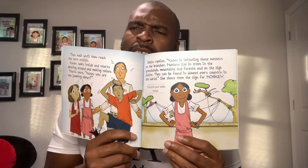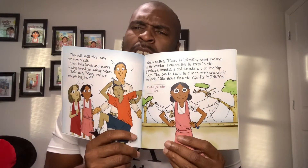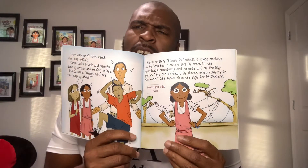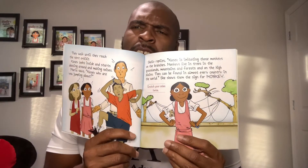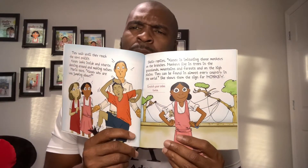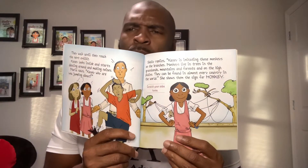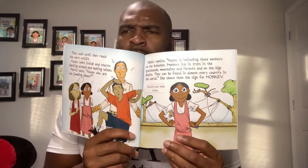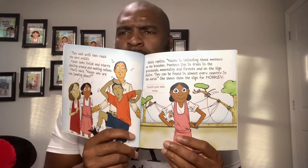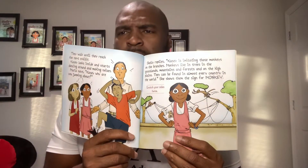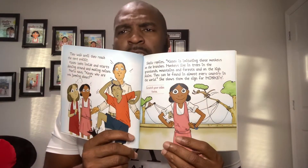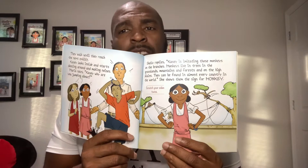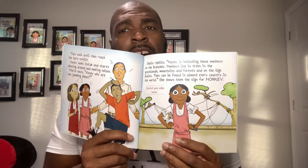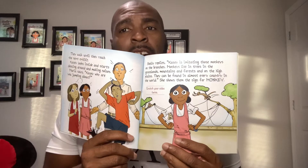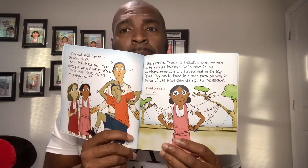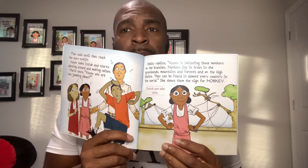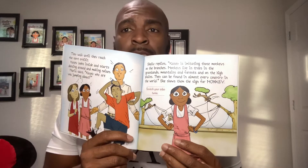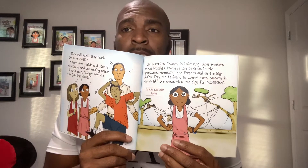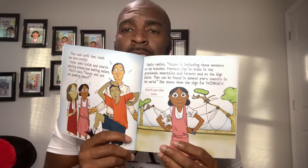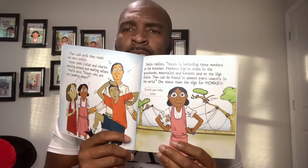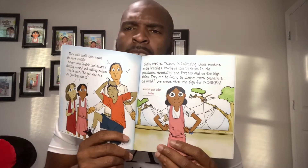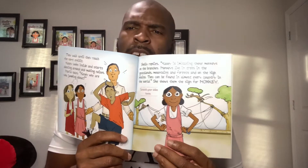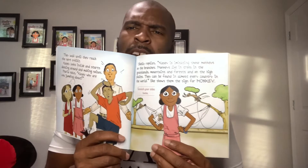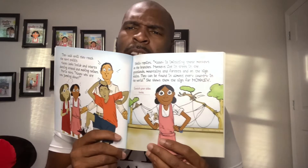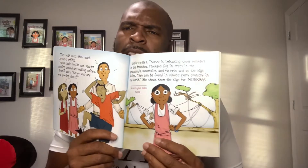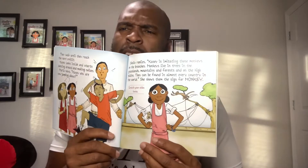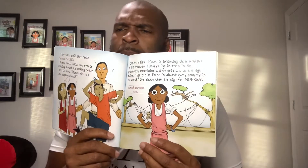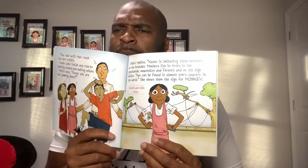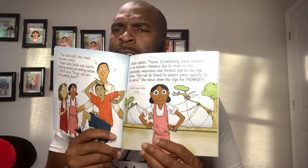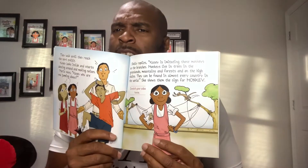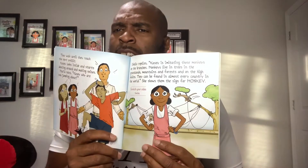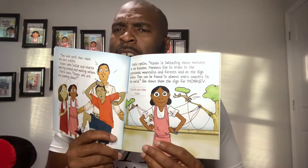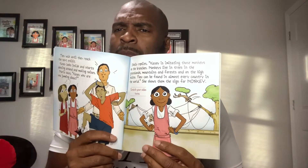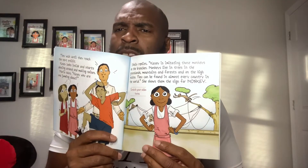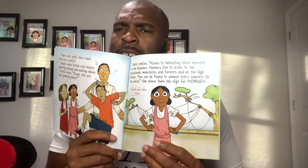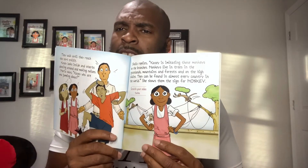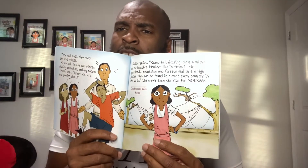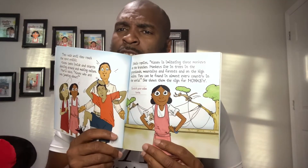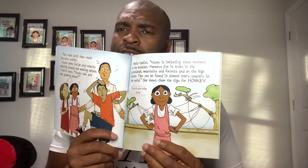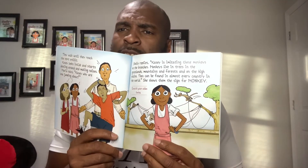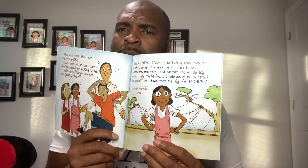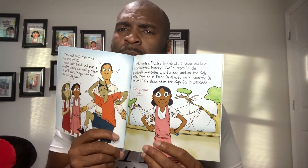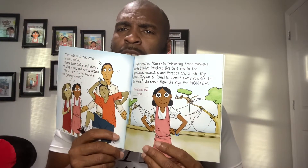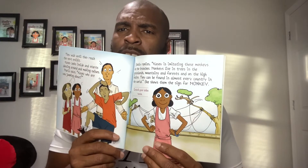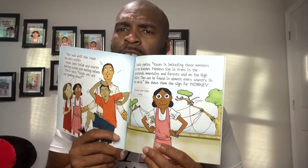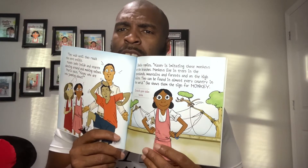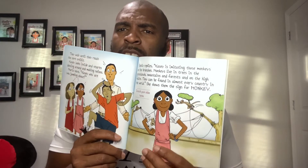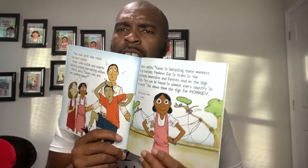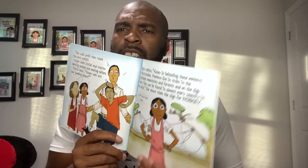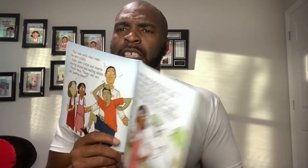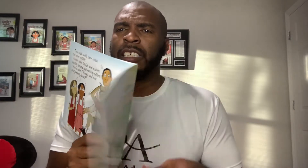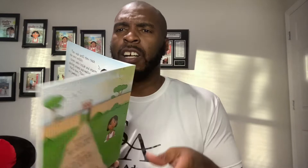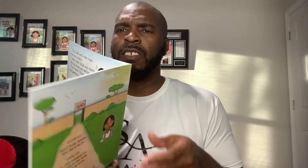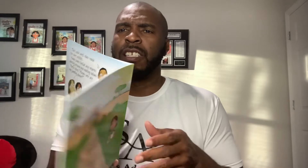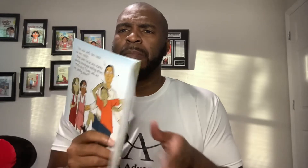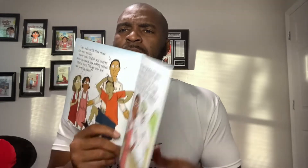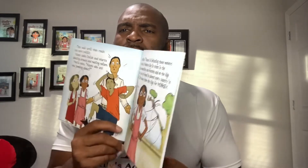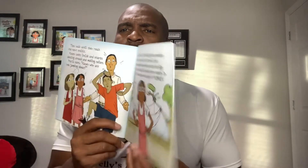and the forests, and on the high plains. They can be found in almost every country in the world. She shows them the